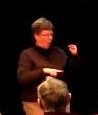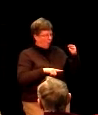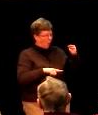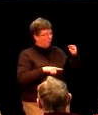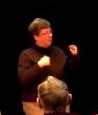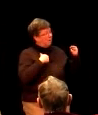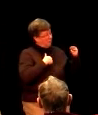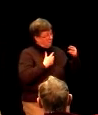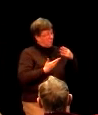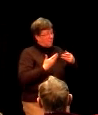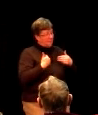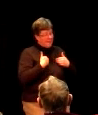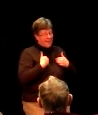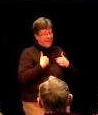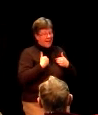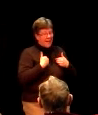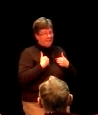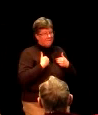we may have